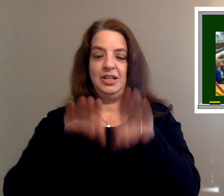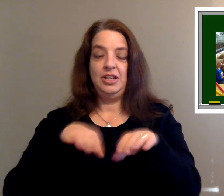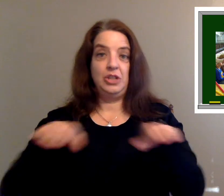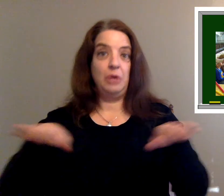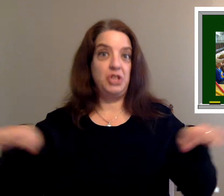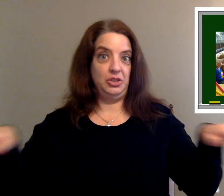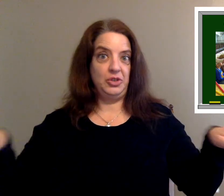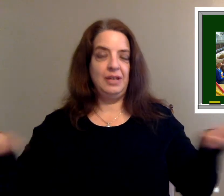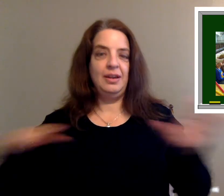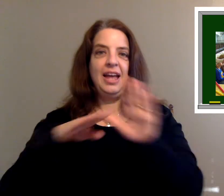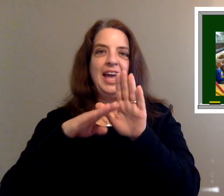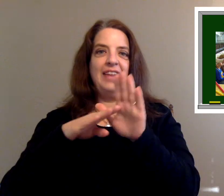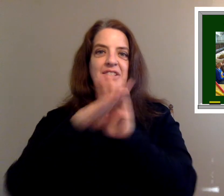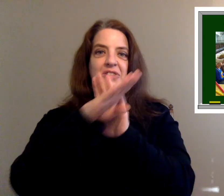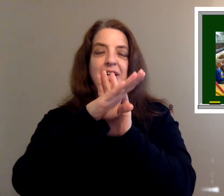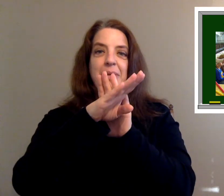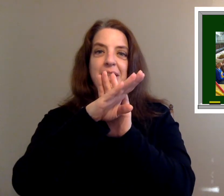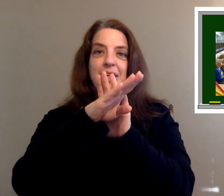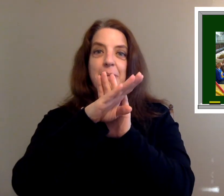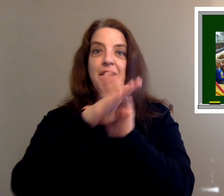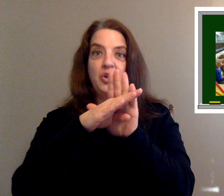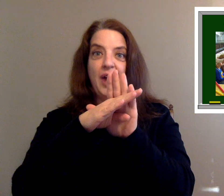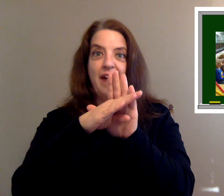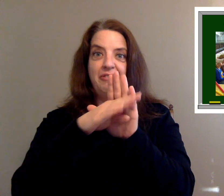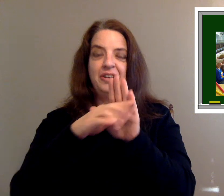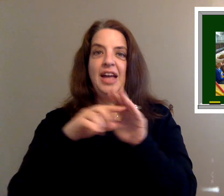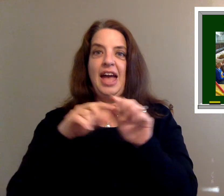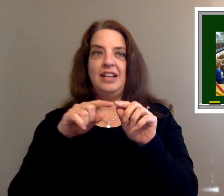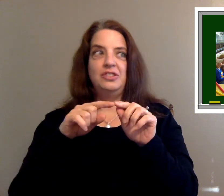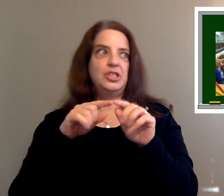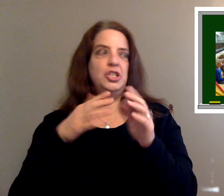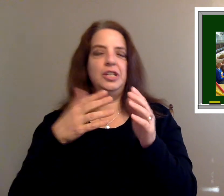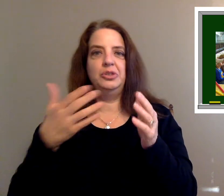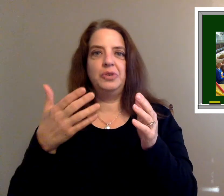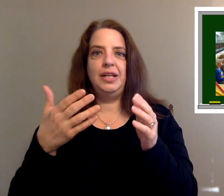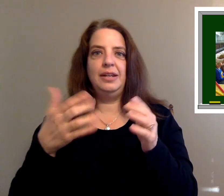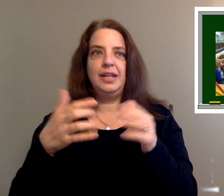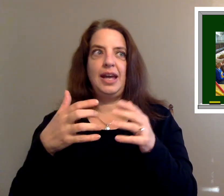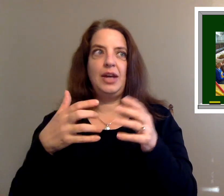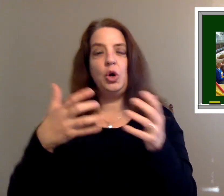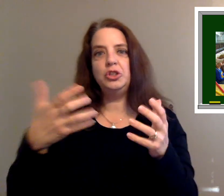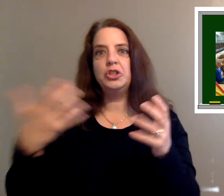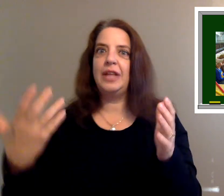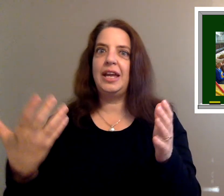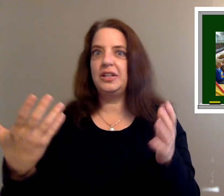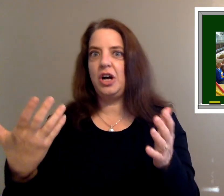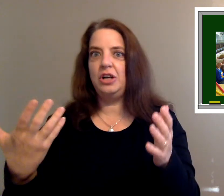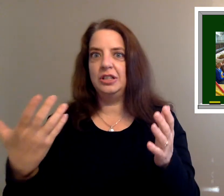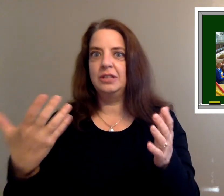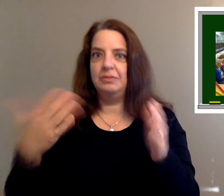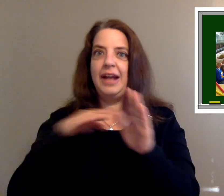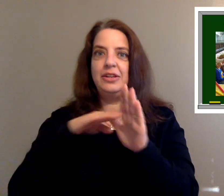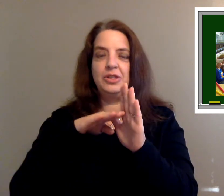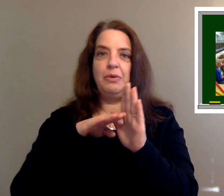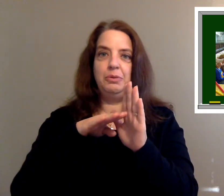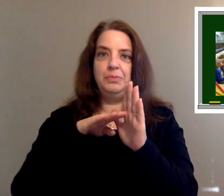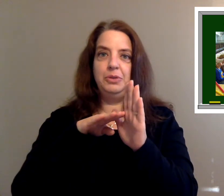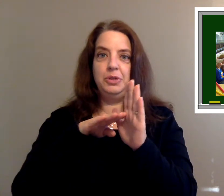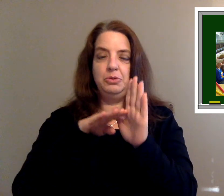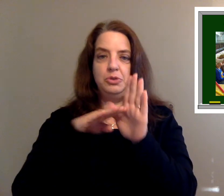So children and development. Think about a graph. As the children get older, they get taller, right? So you'd